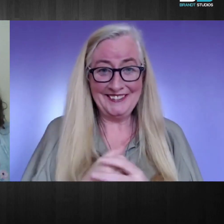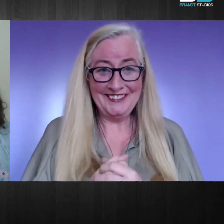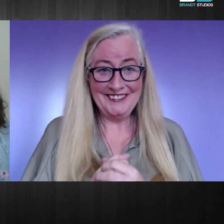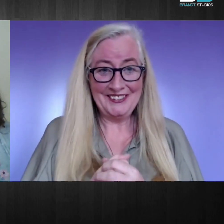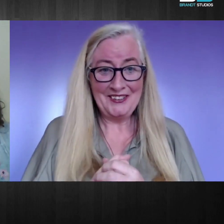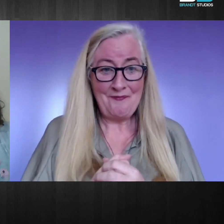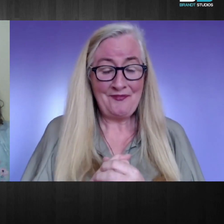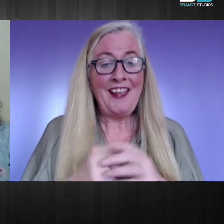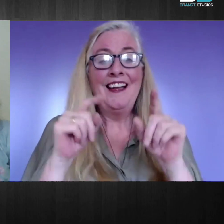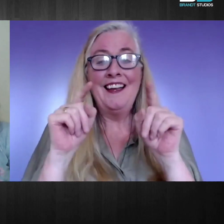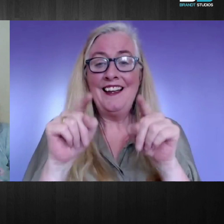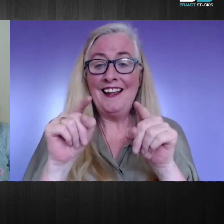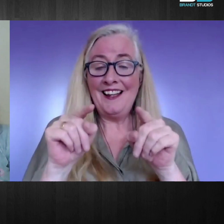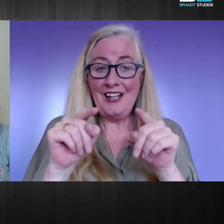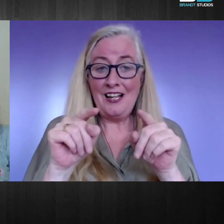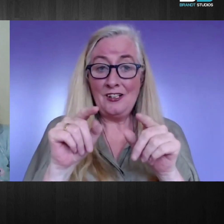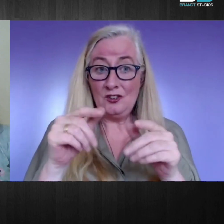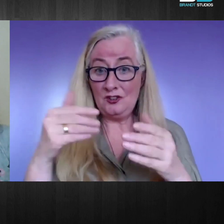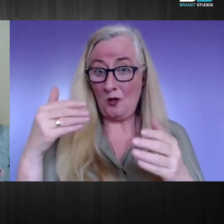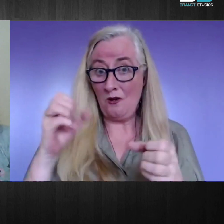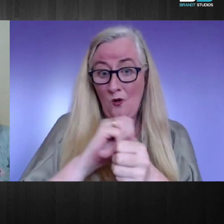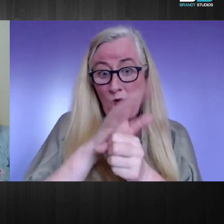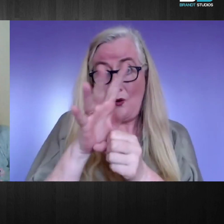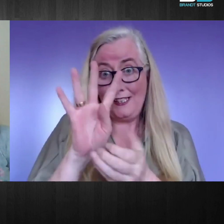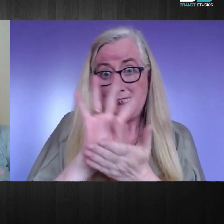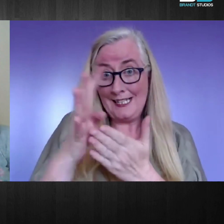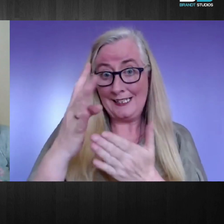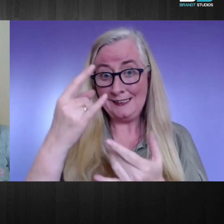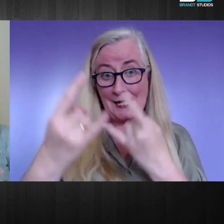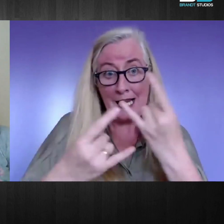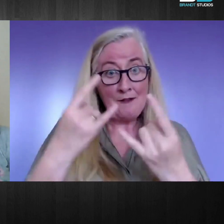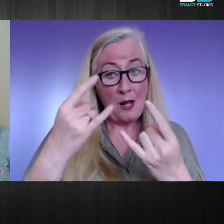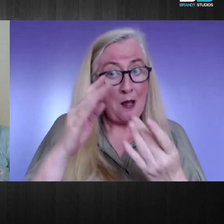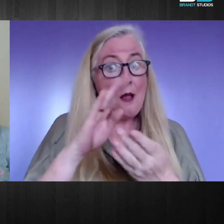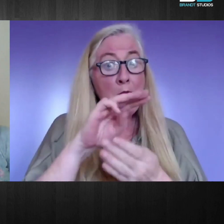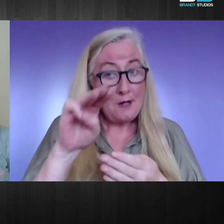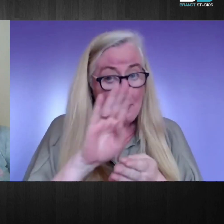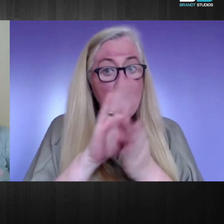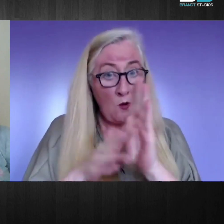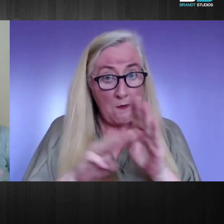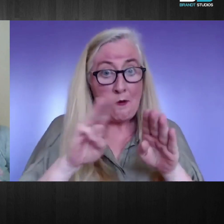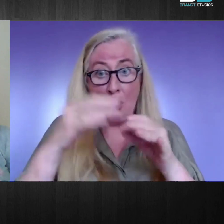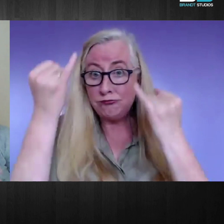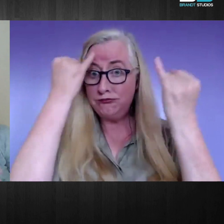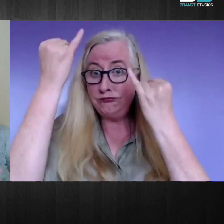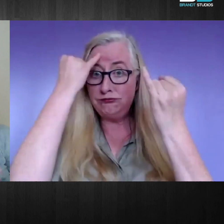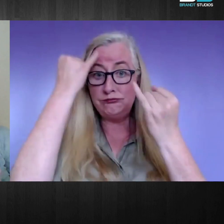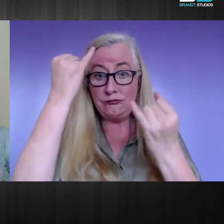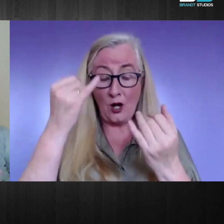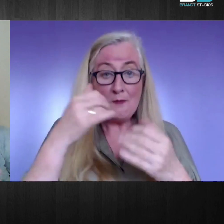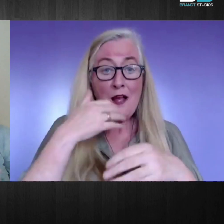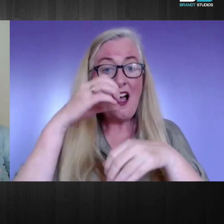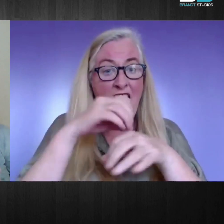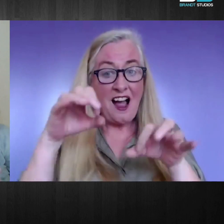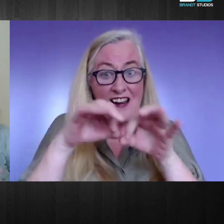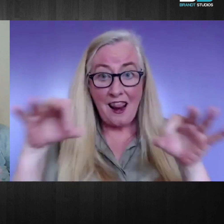Like, over COVID-19 happening, people are gone really creative with putting music up. Like, if you go up online, there's loads of people are making, like,